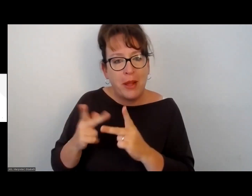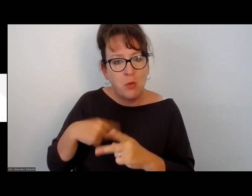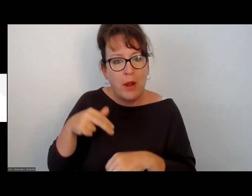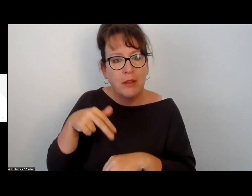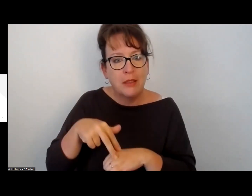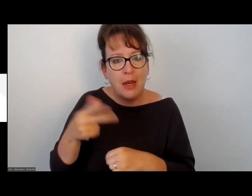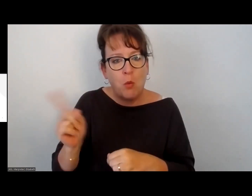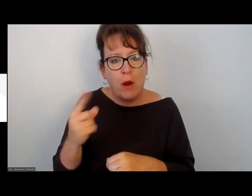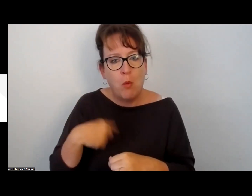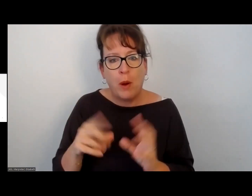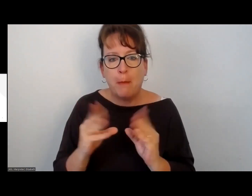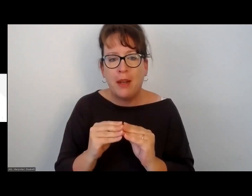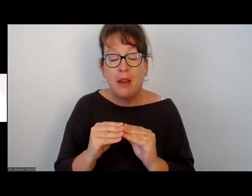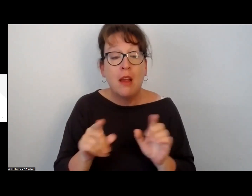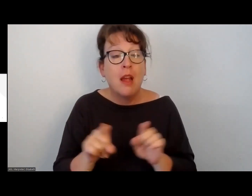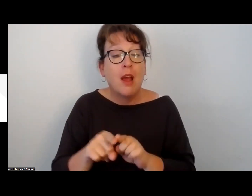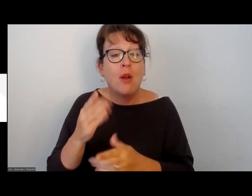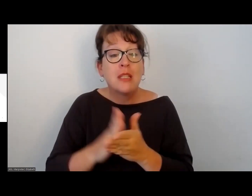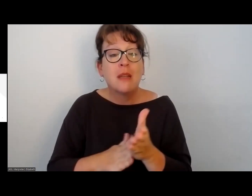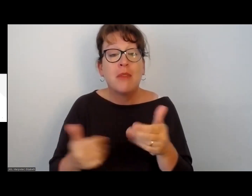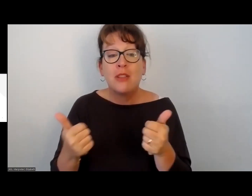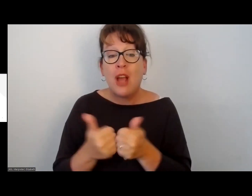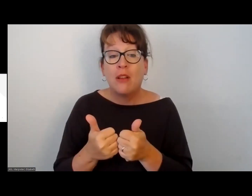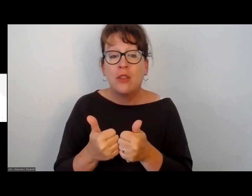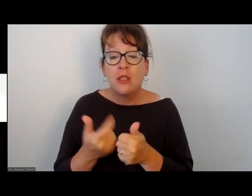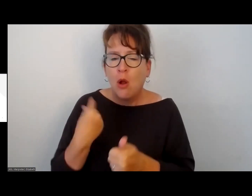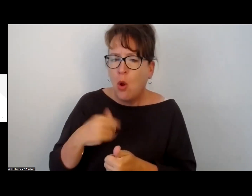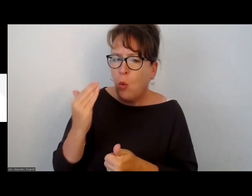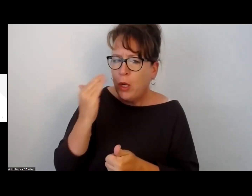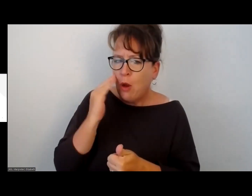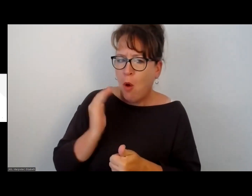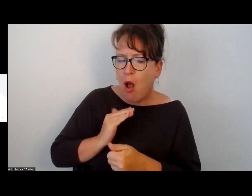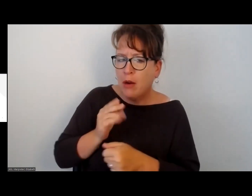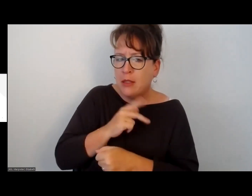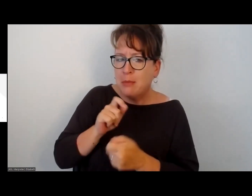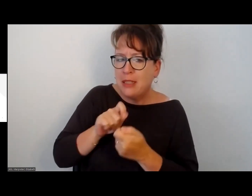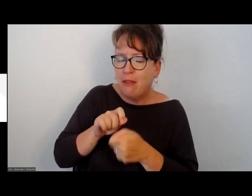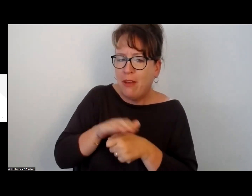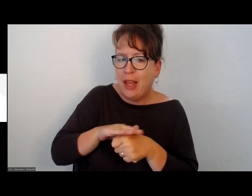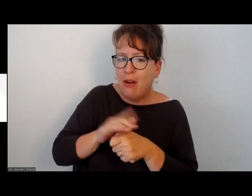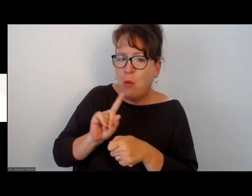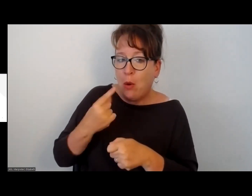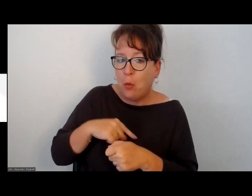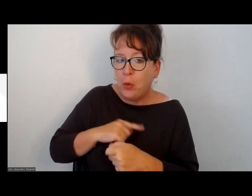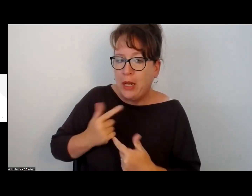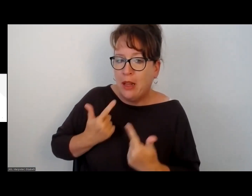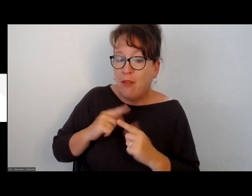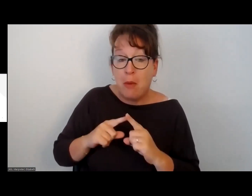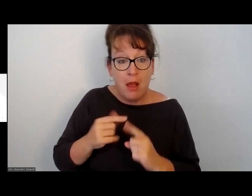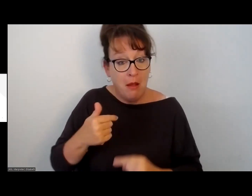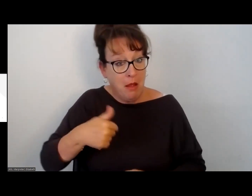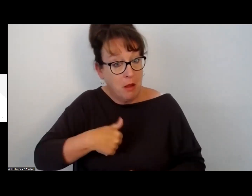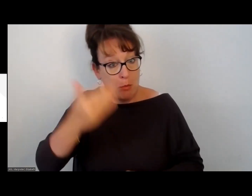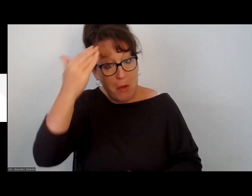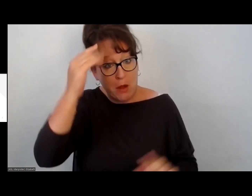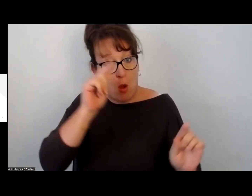think we know our corner of the state, where we live, but not necessarily what's going on in every community. So I